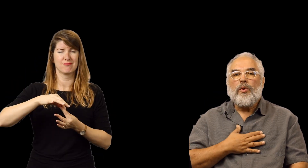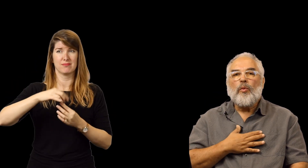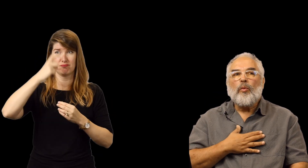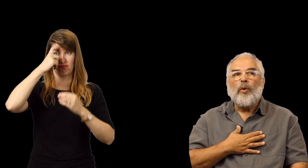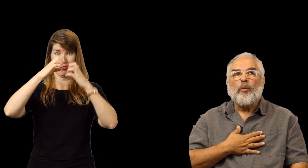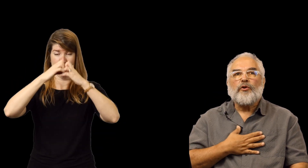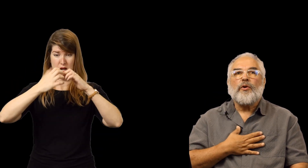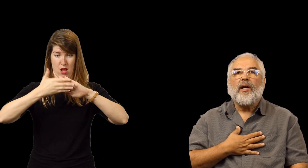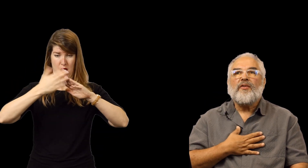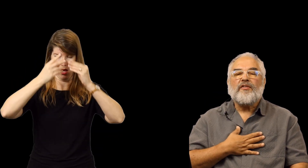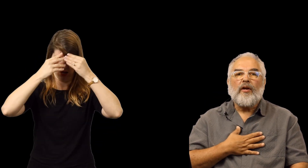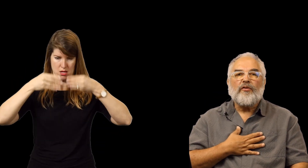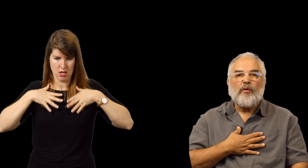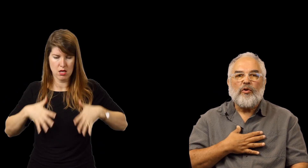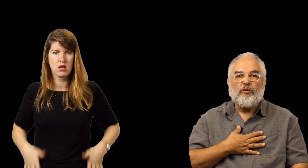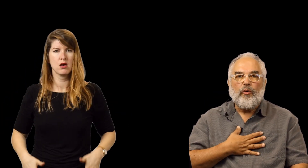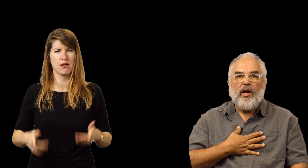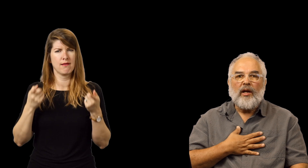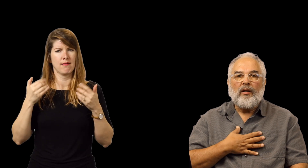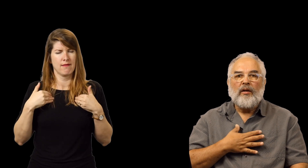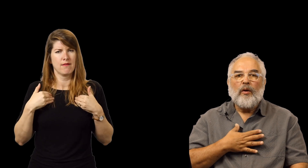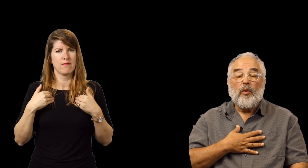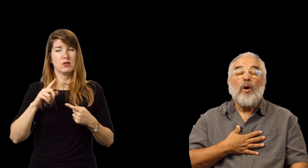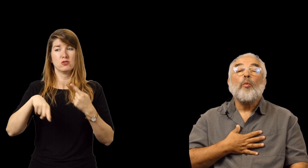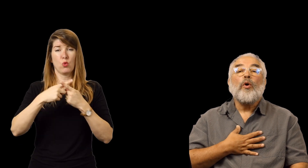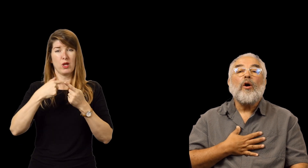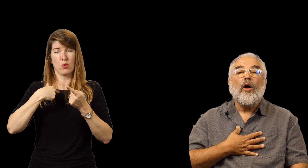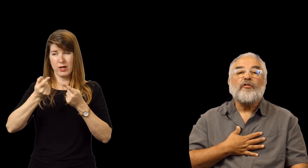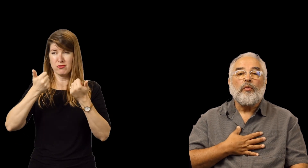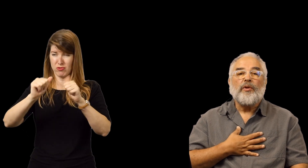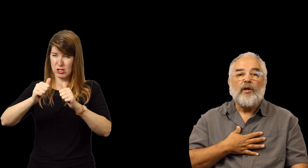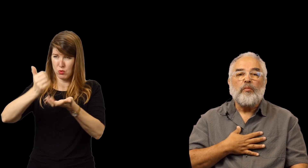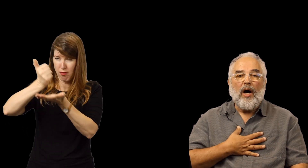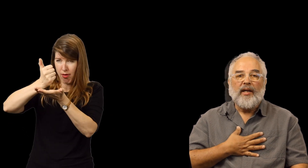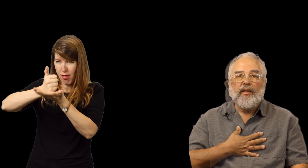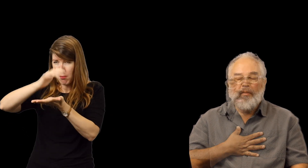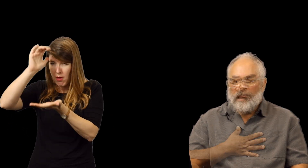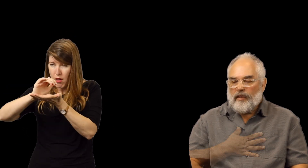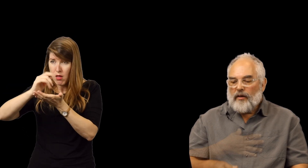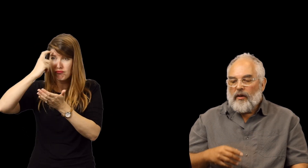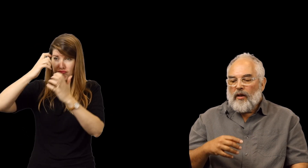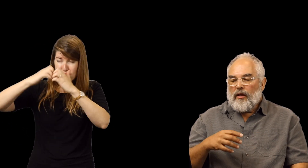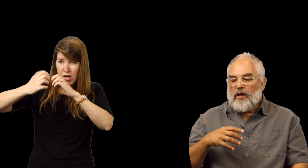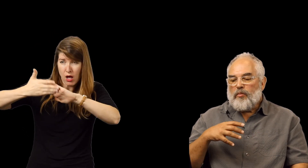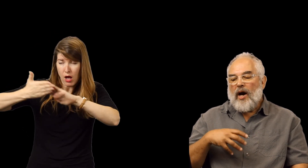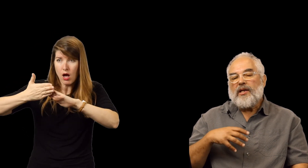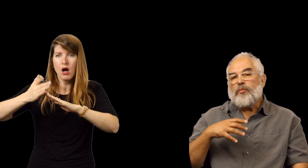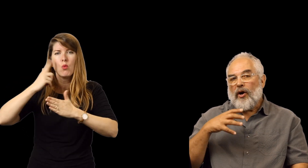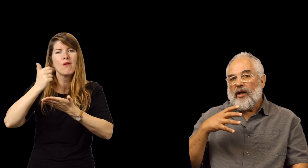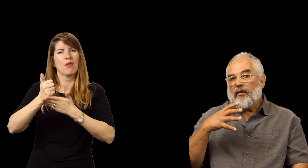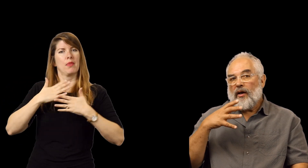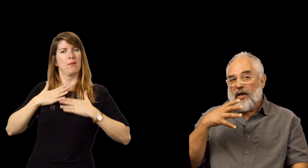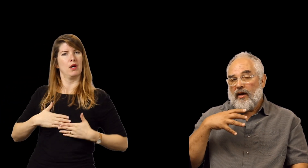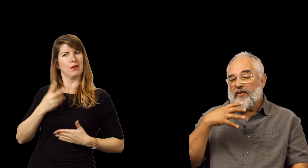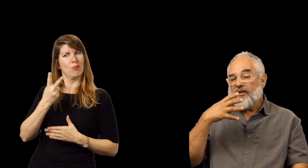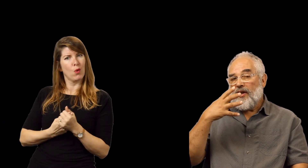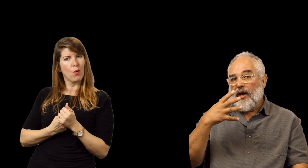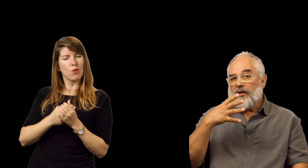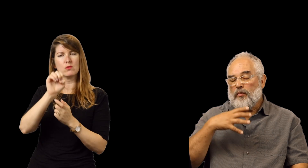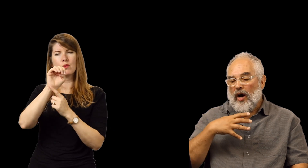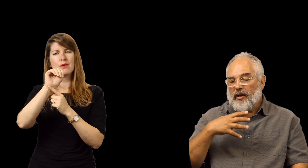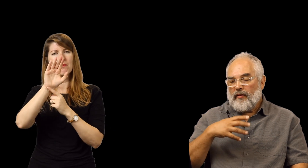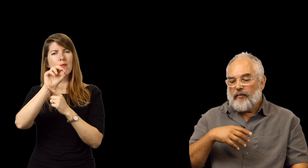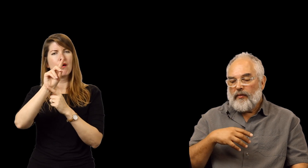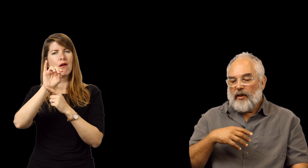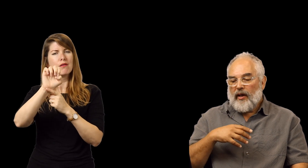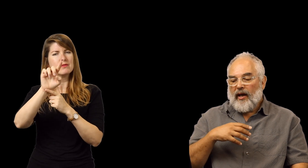so when we're trying to settle someone's brain, we want to work also with their body. The embodied brain, again, it's in the head